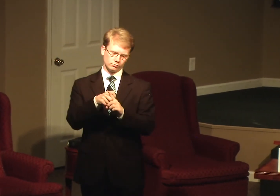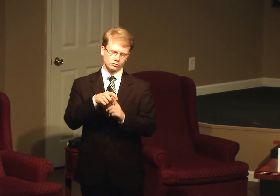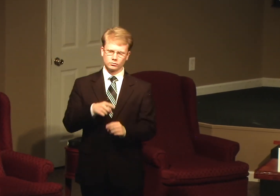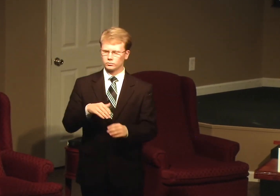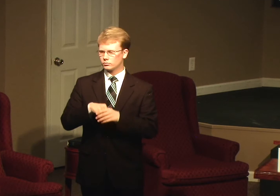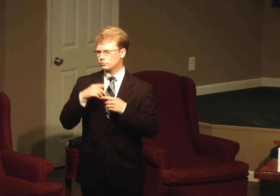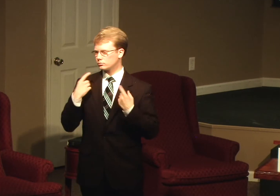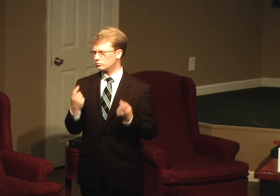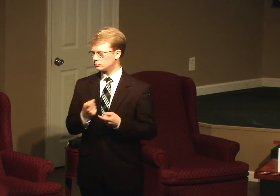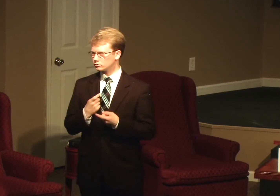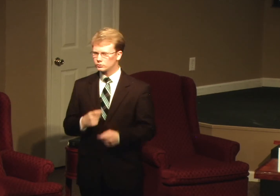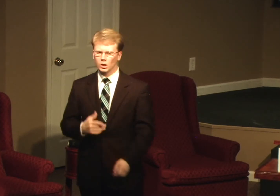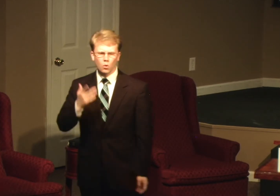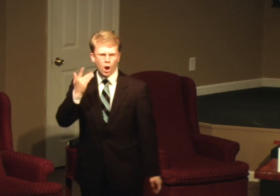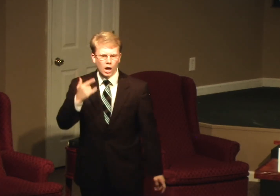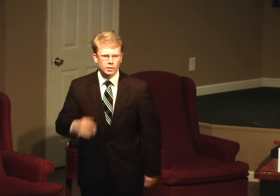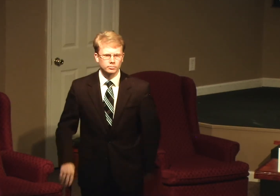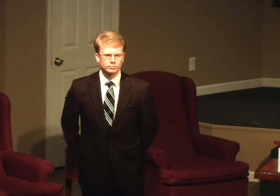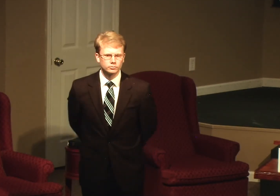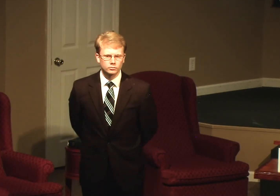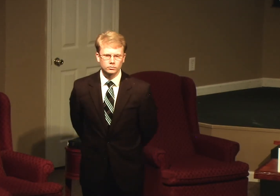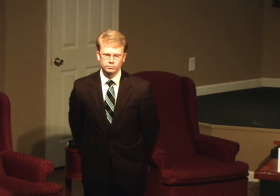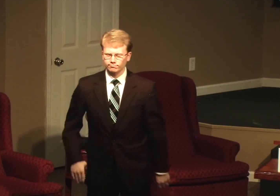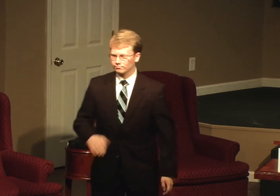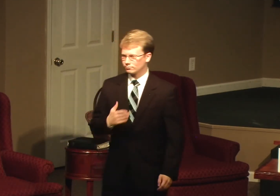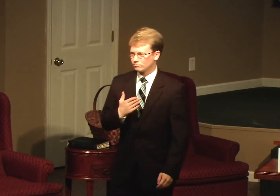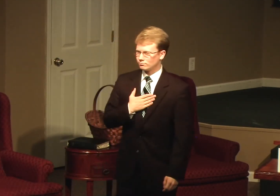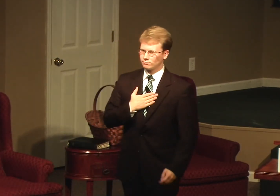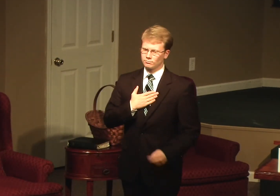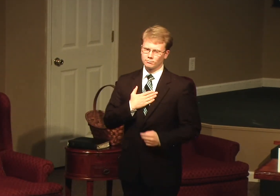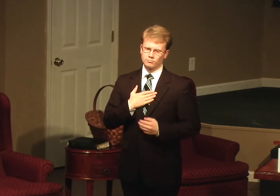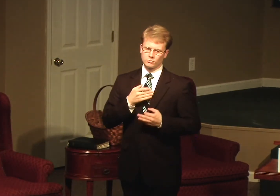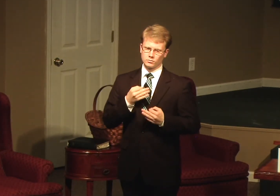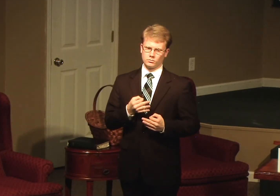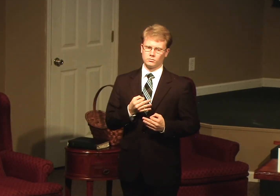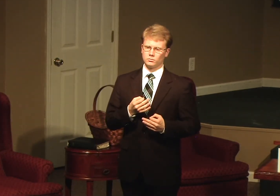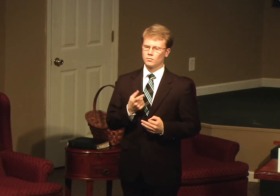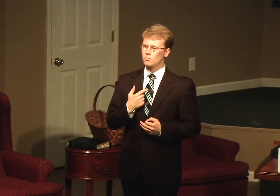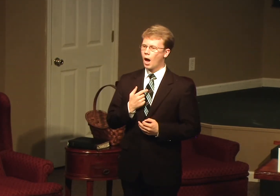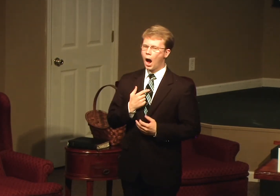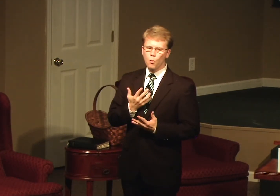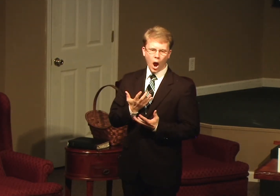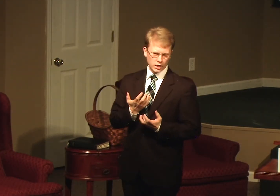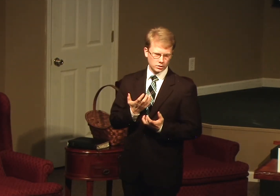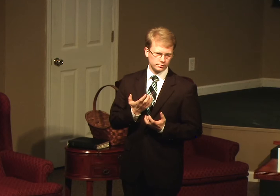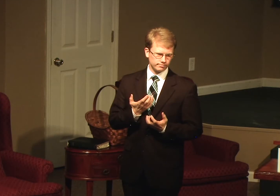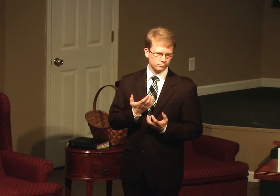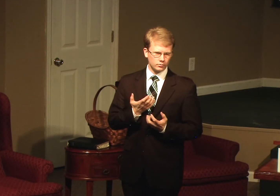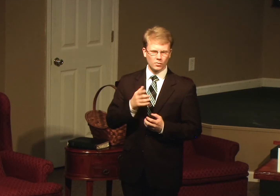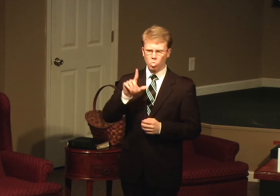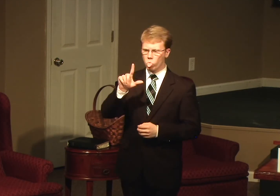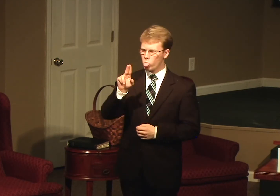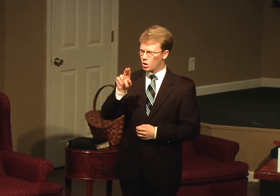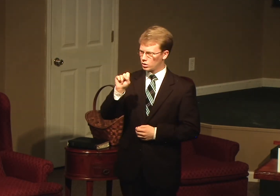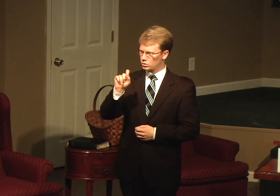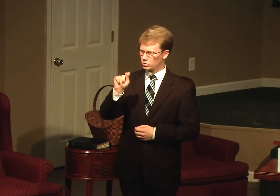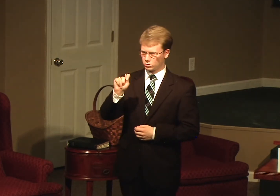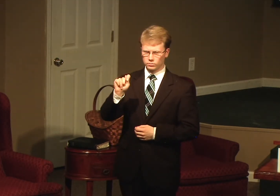This person has fallen into sin. Why is that? Because they made the decision and said, this